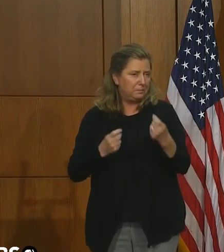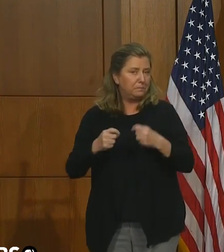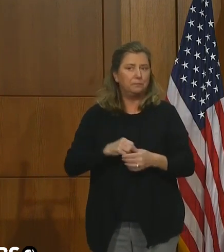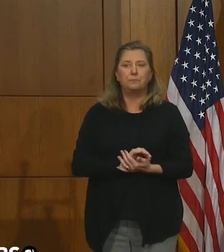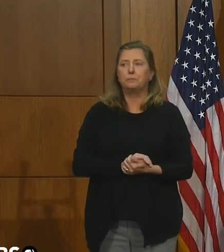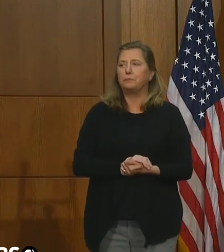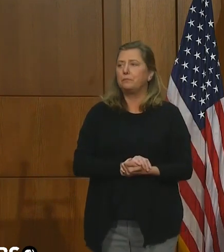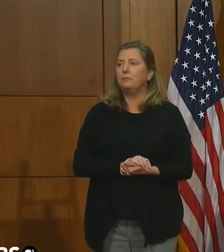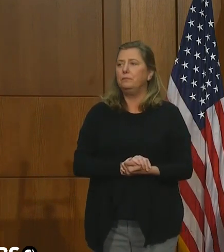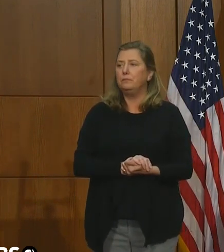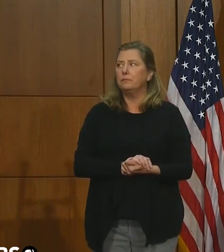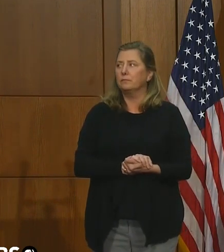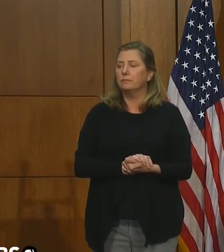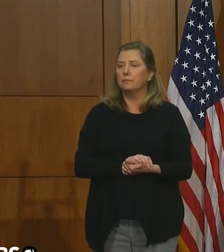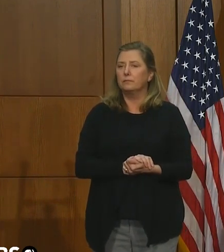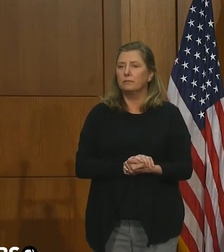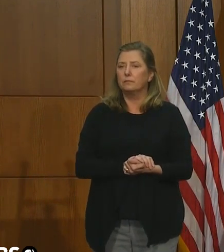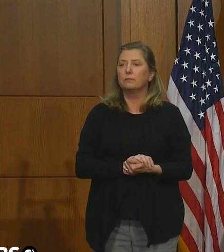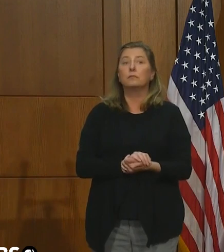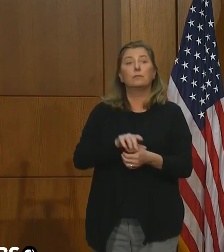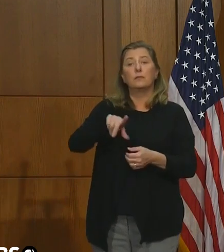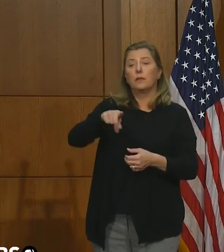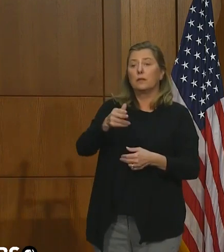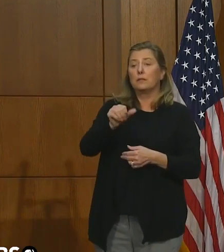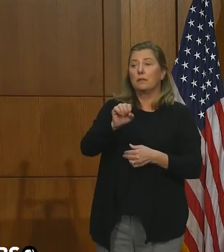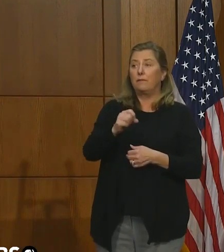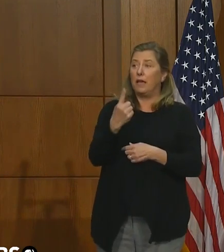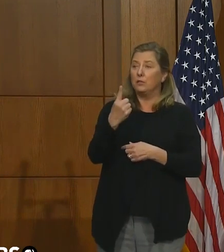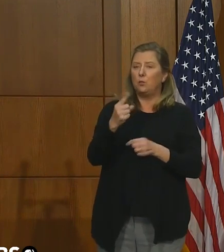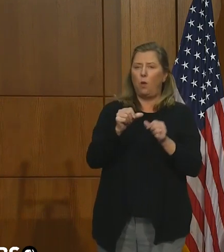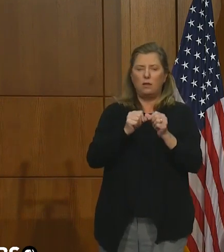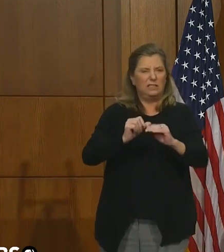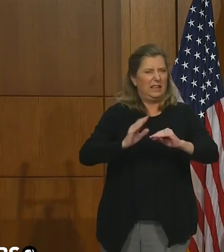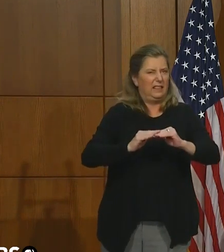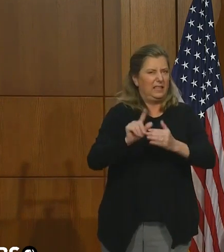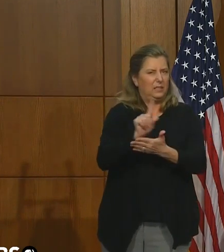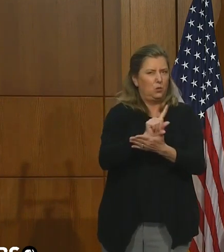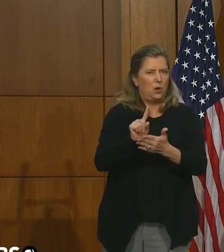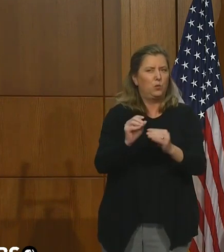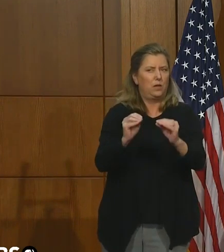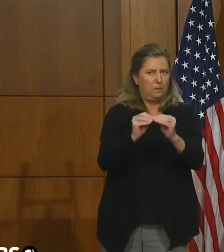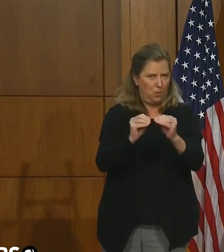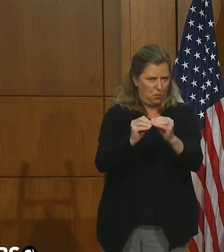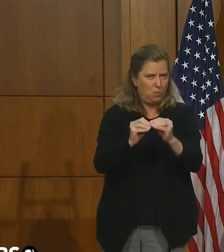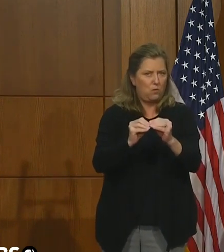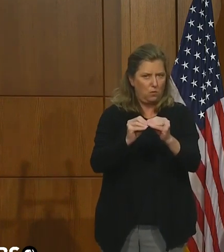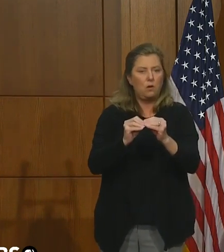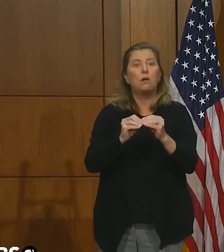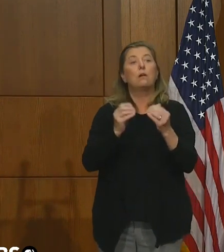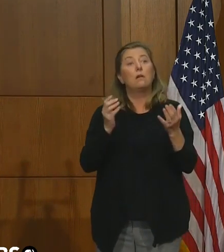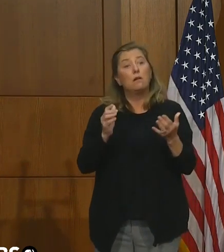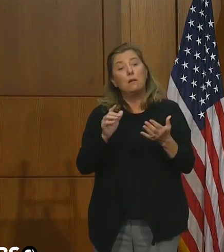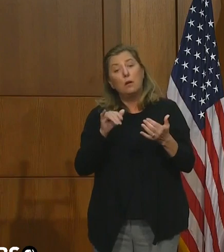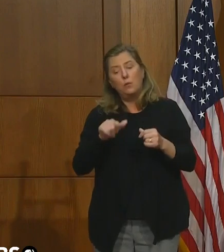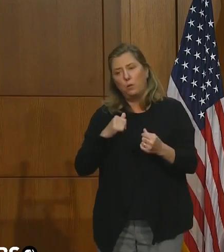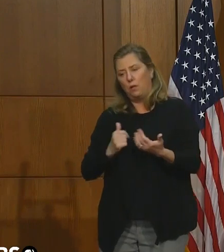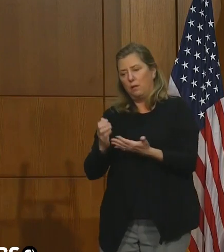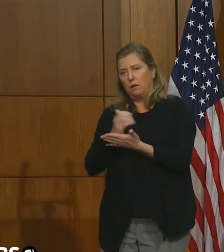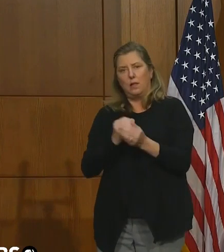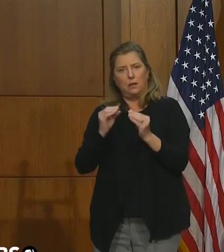will all remain in phase one for a minimum of another week so that we can continue to collect more health